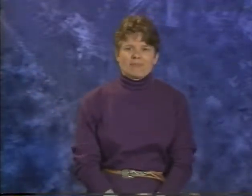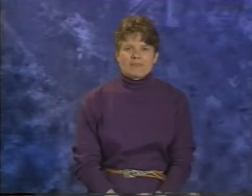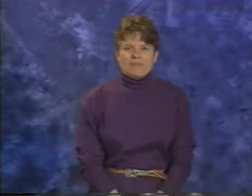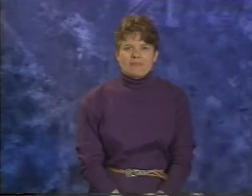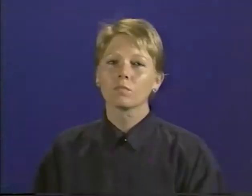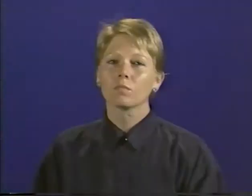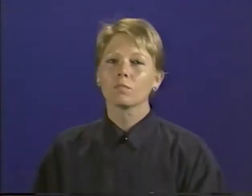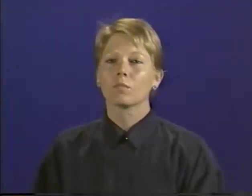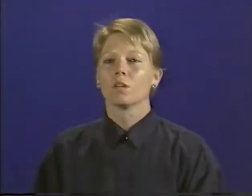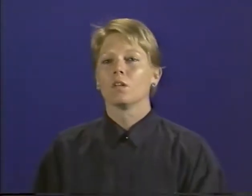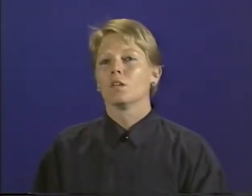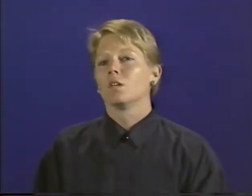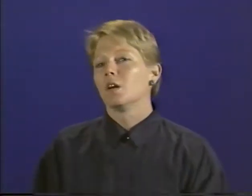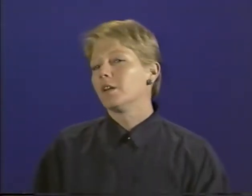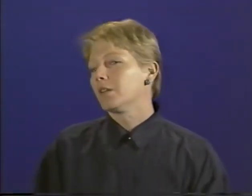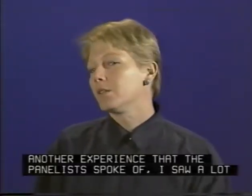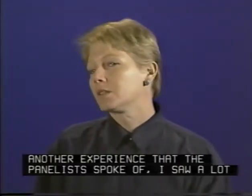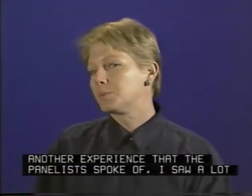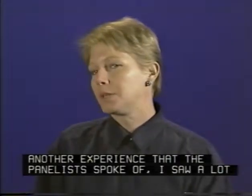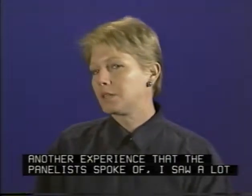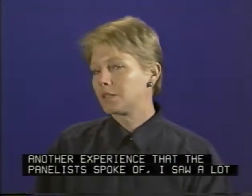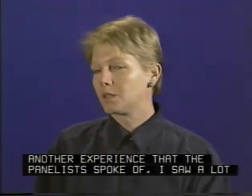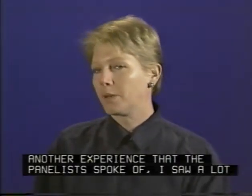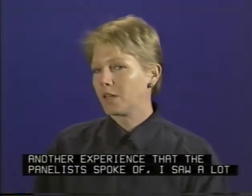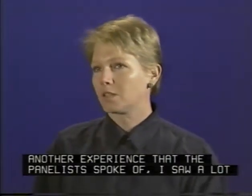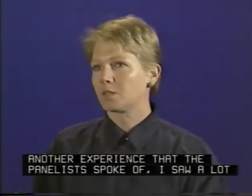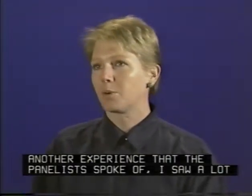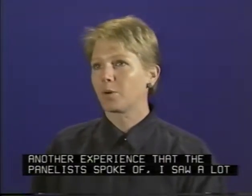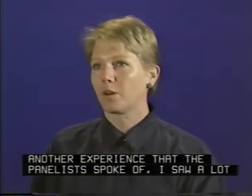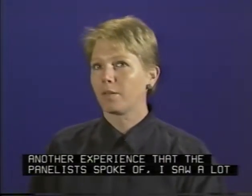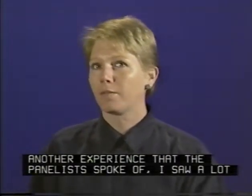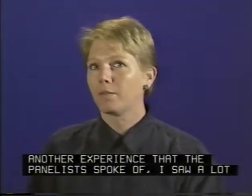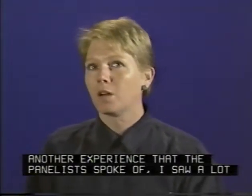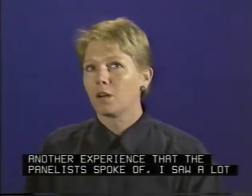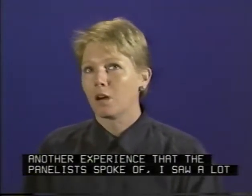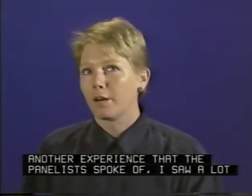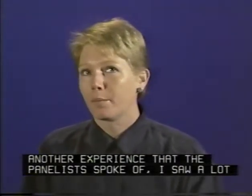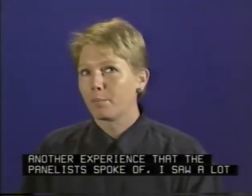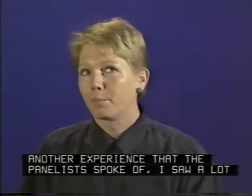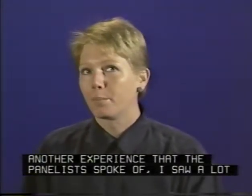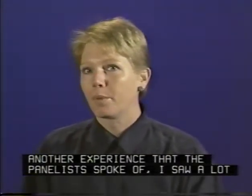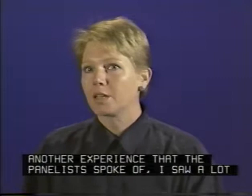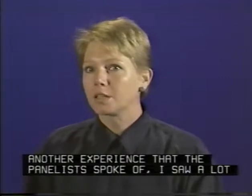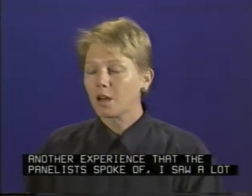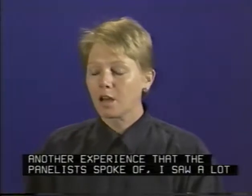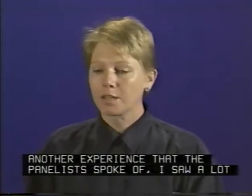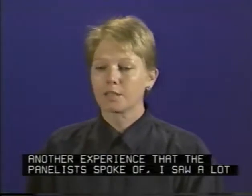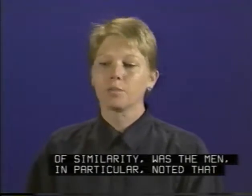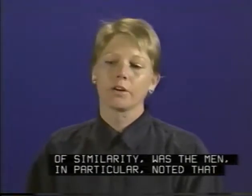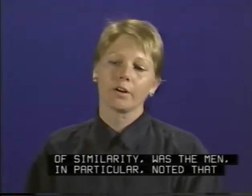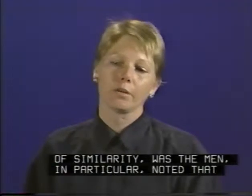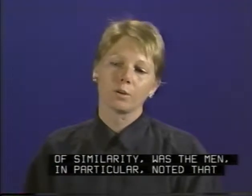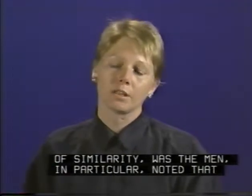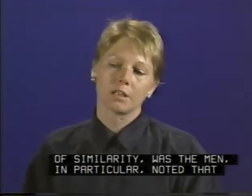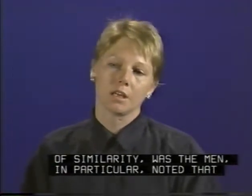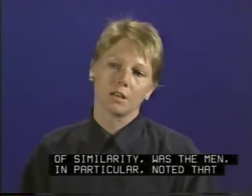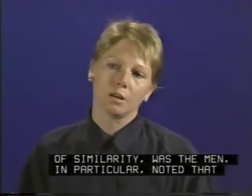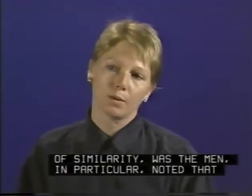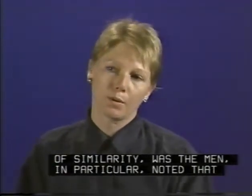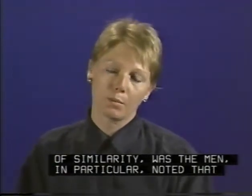Another experience that the panelists spoke of I saw a lot of similarity was the